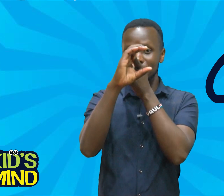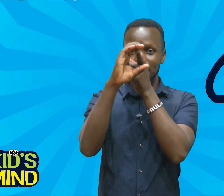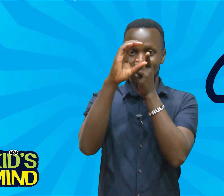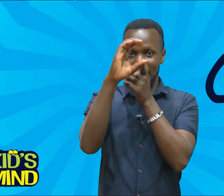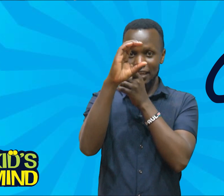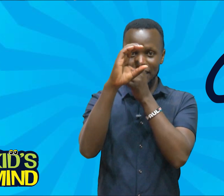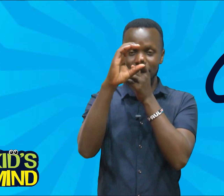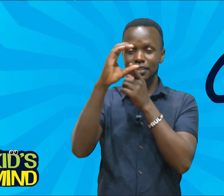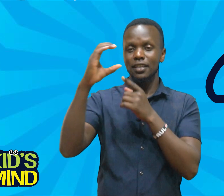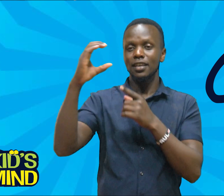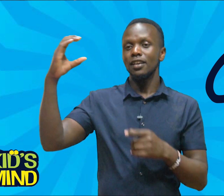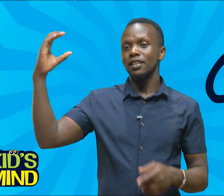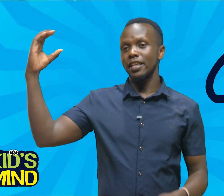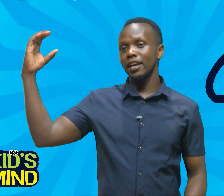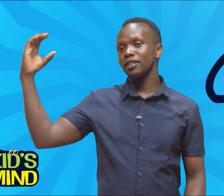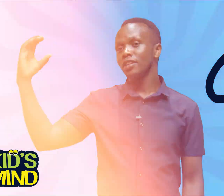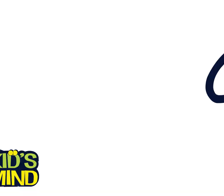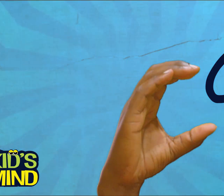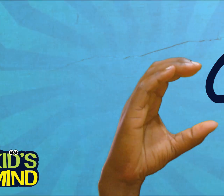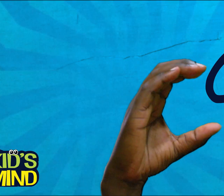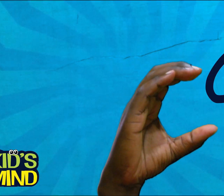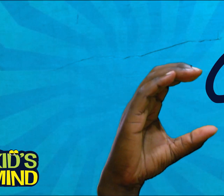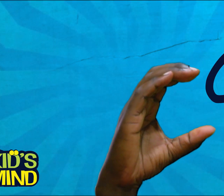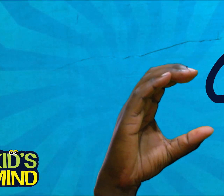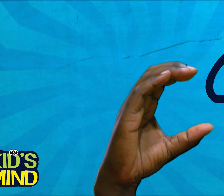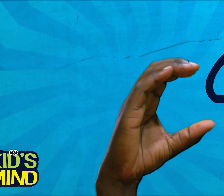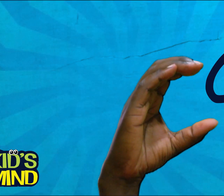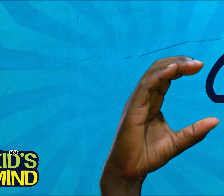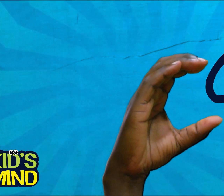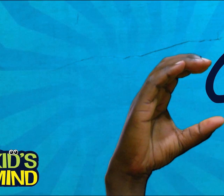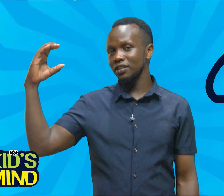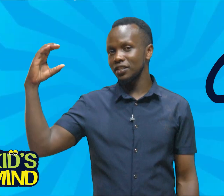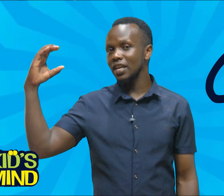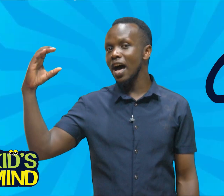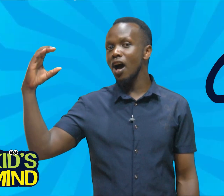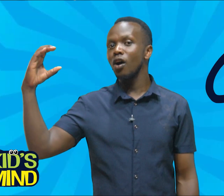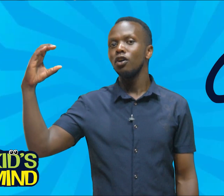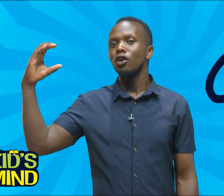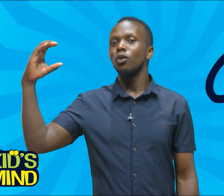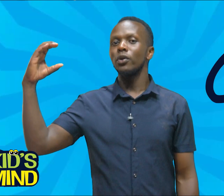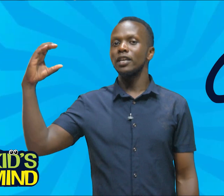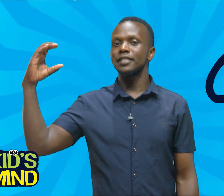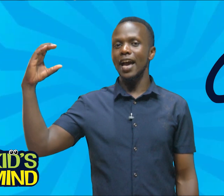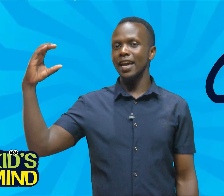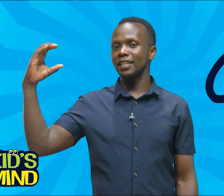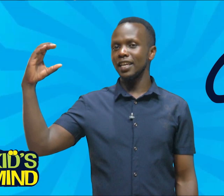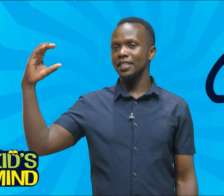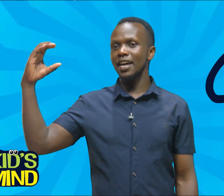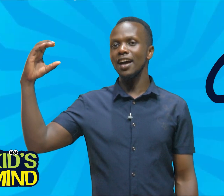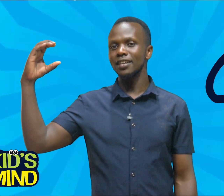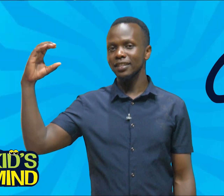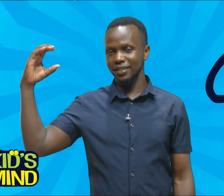space like this. Then this is what, or this is how we sign letter